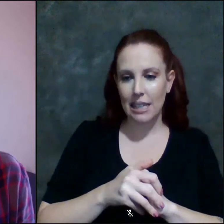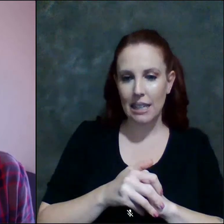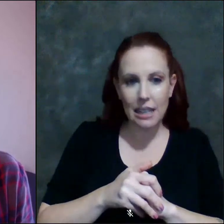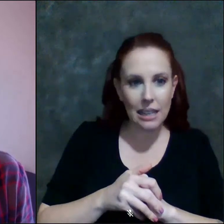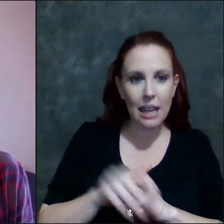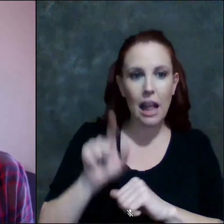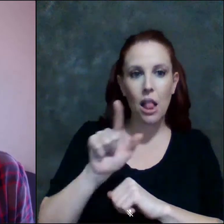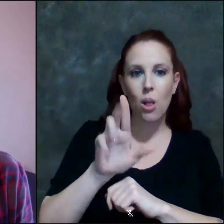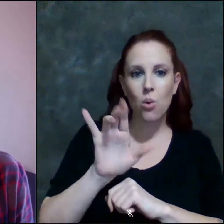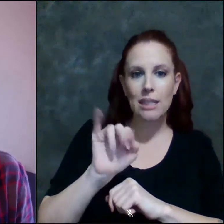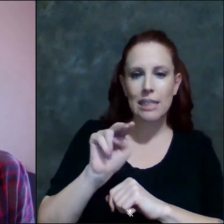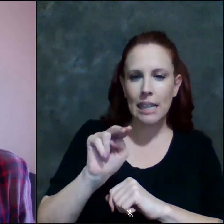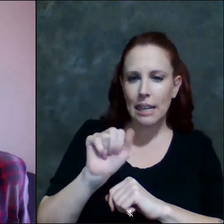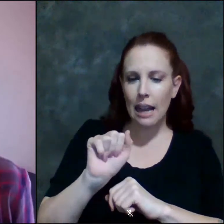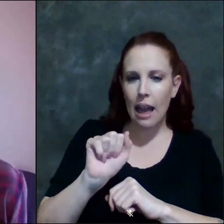lusen@candidateplanet.com.